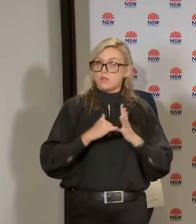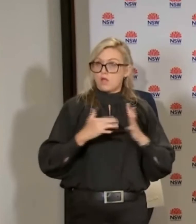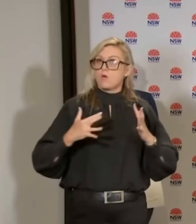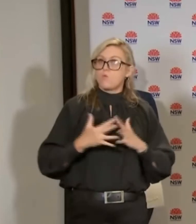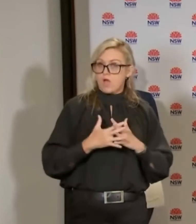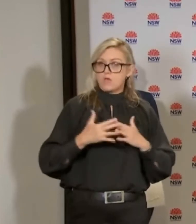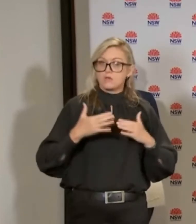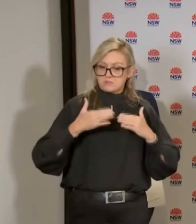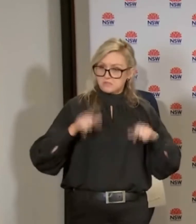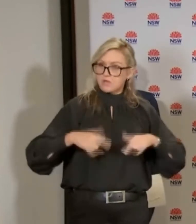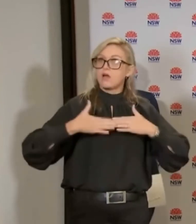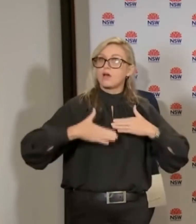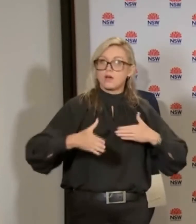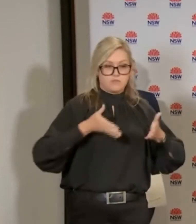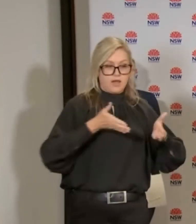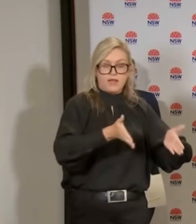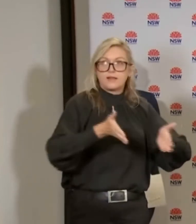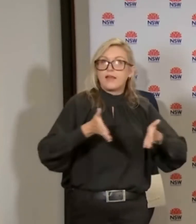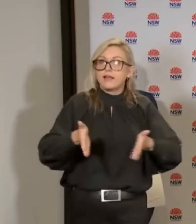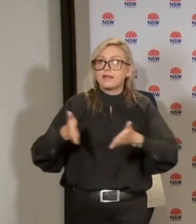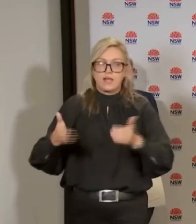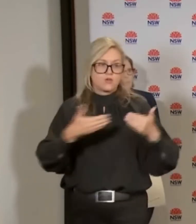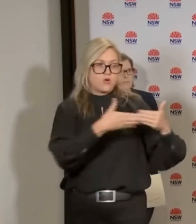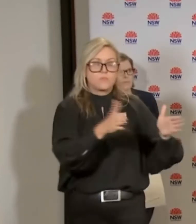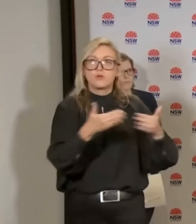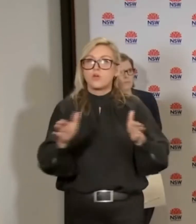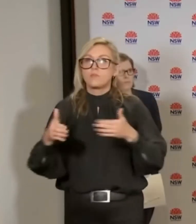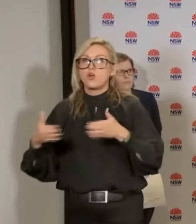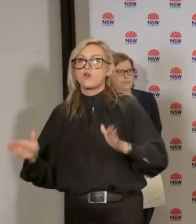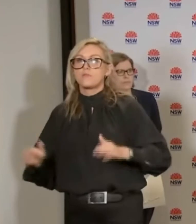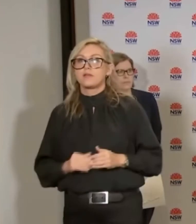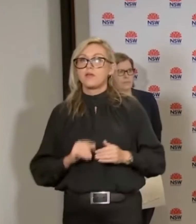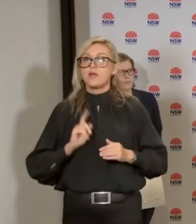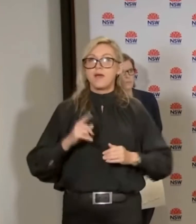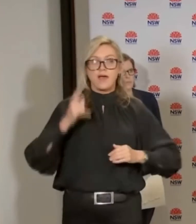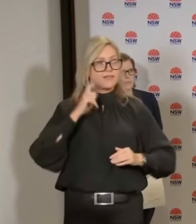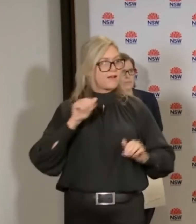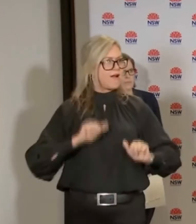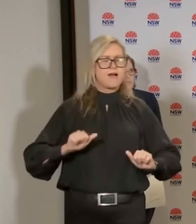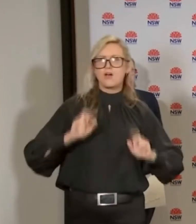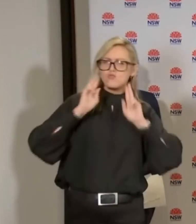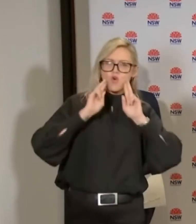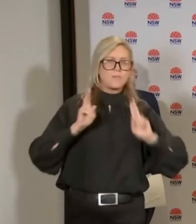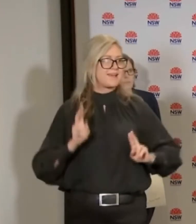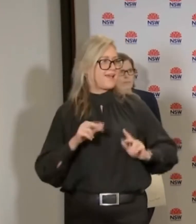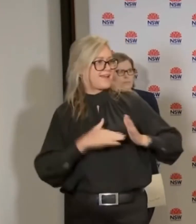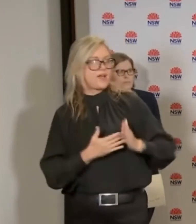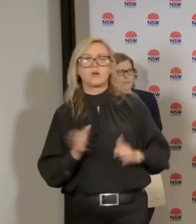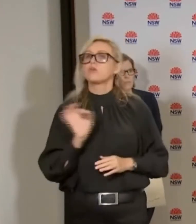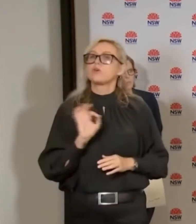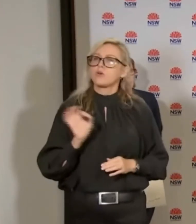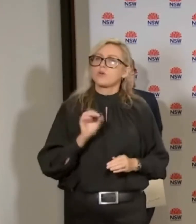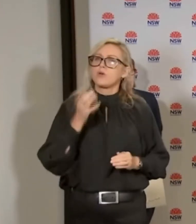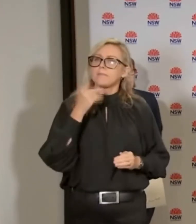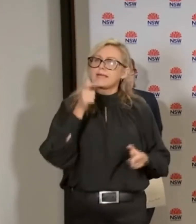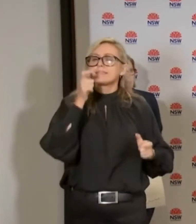and more, but as we do that, people cannot be complacent. The complacency issue has been